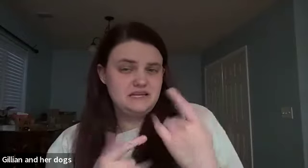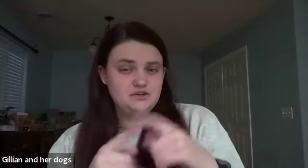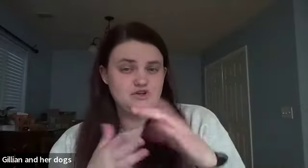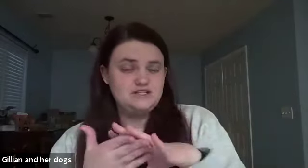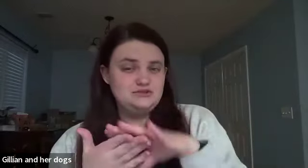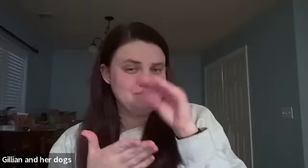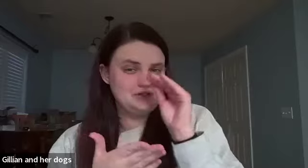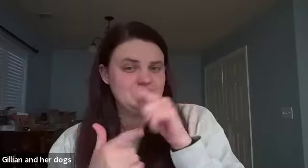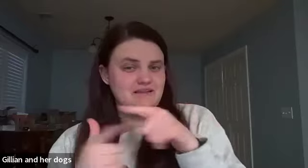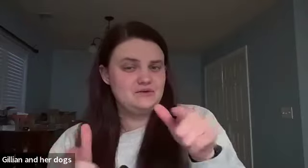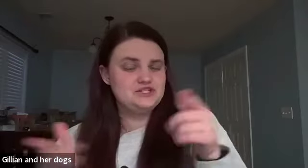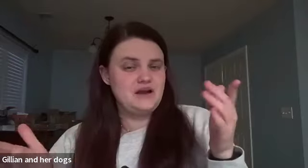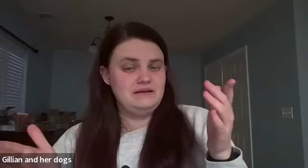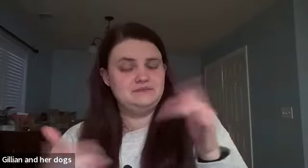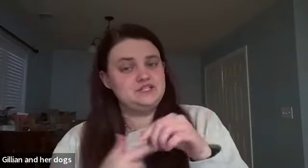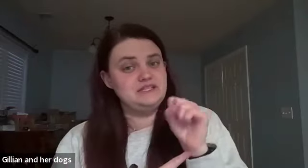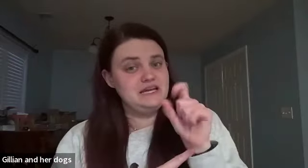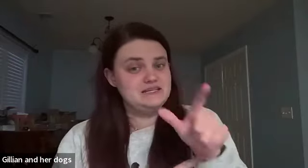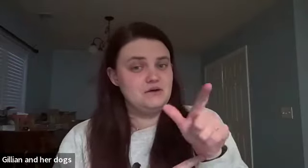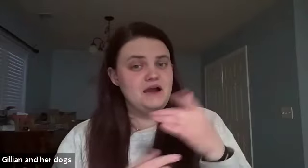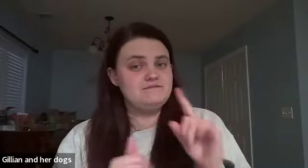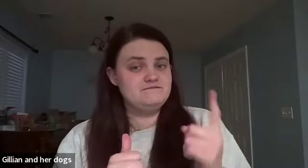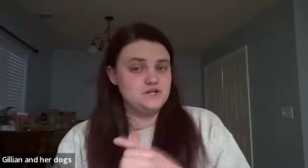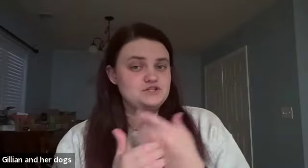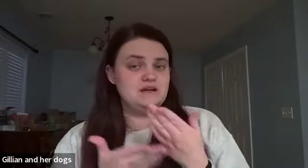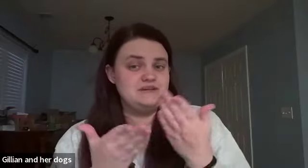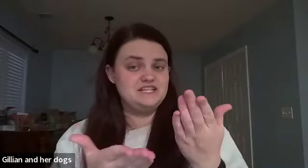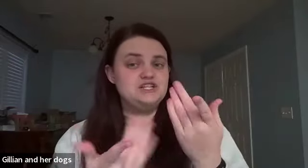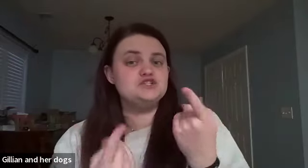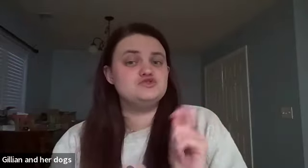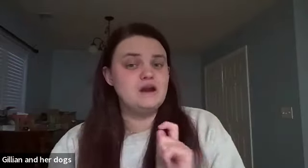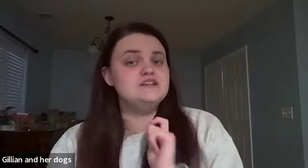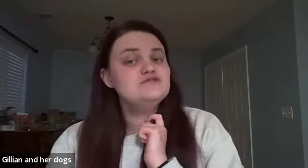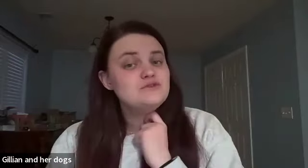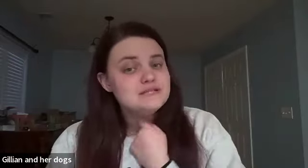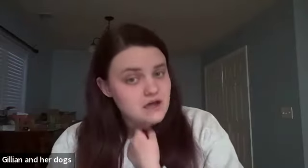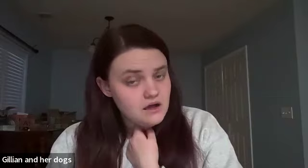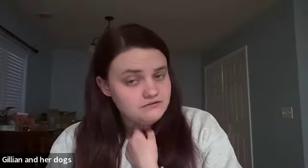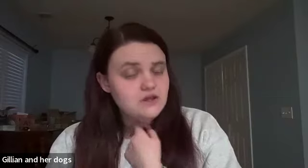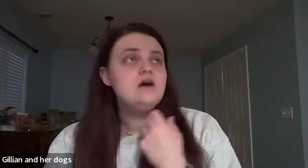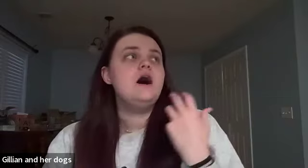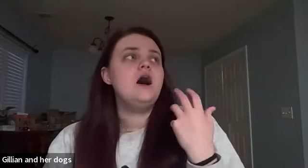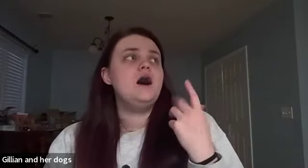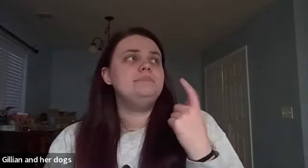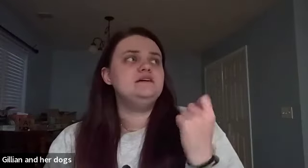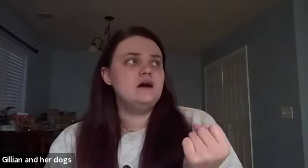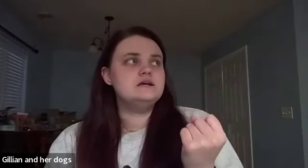Typically, if you're trying to learn a language, especially ASL, my first recommendation is try to voice off,